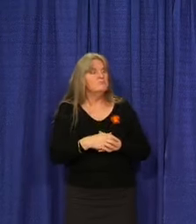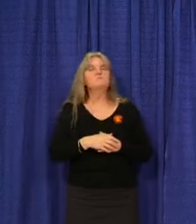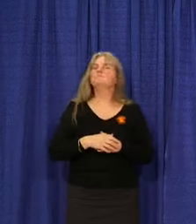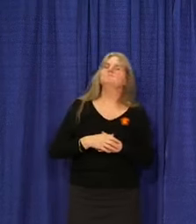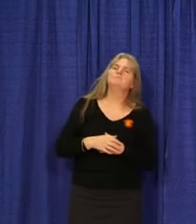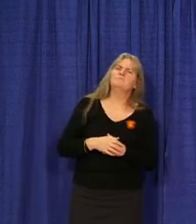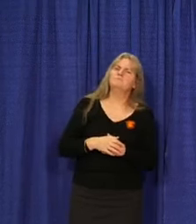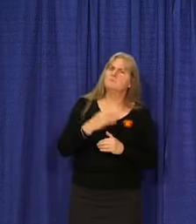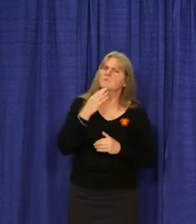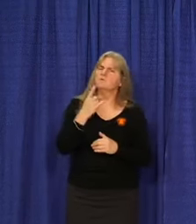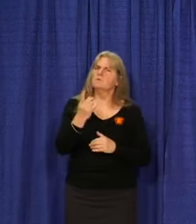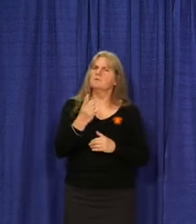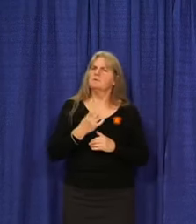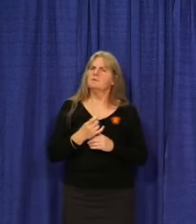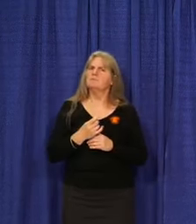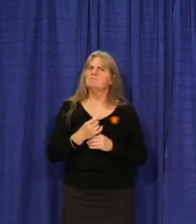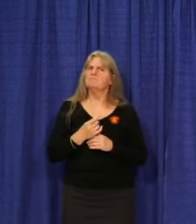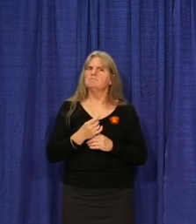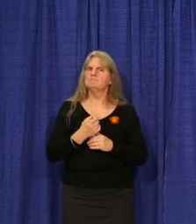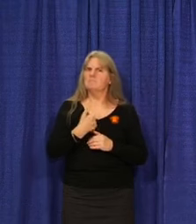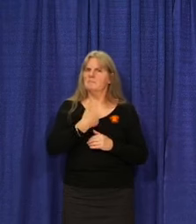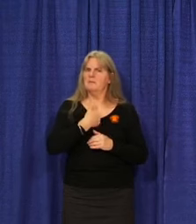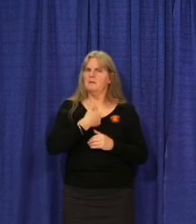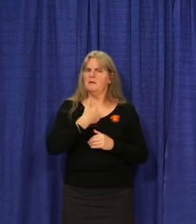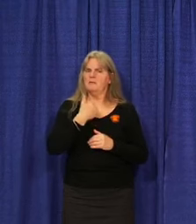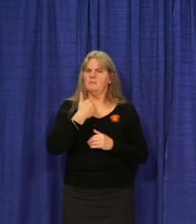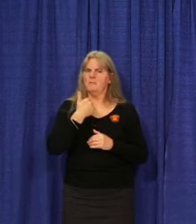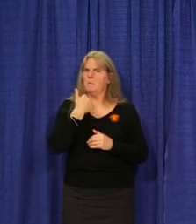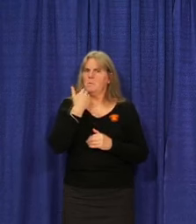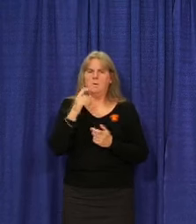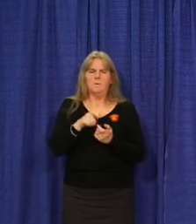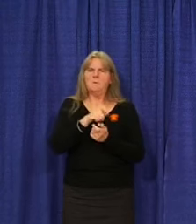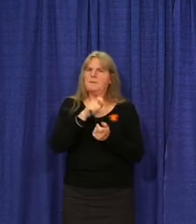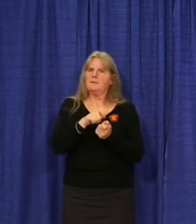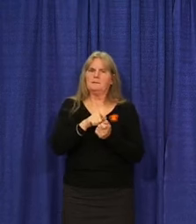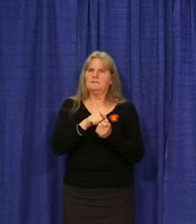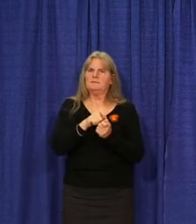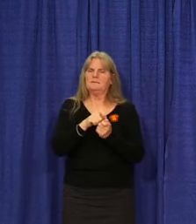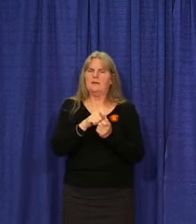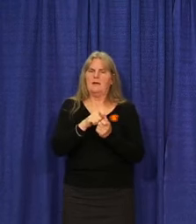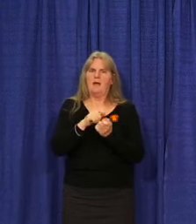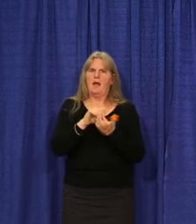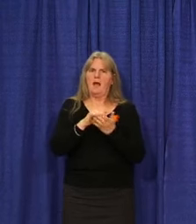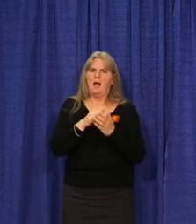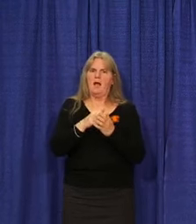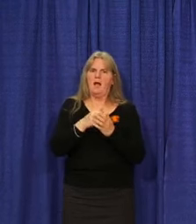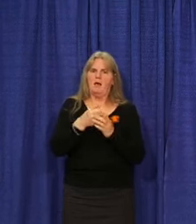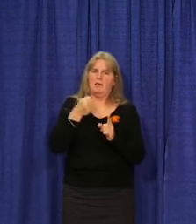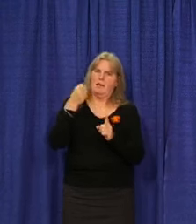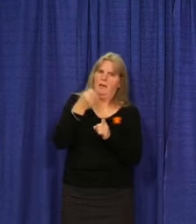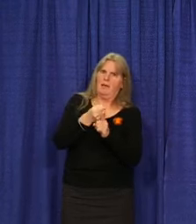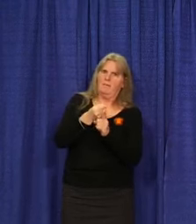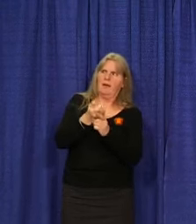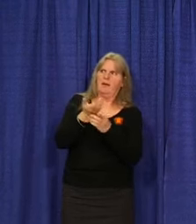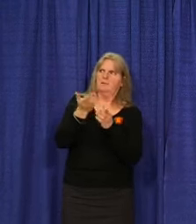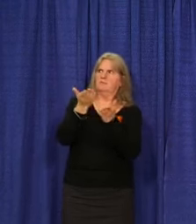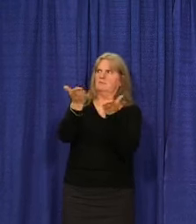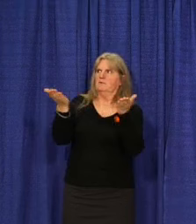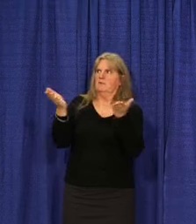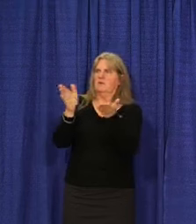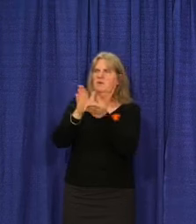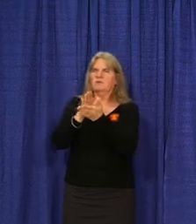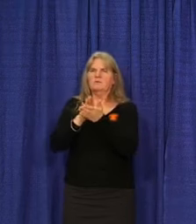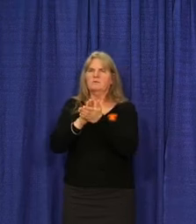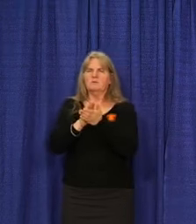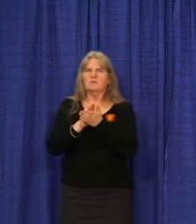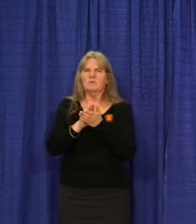Yeah, it's a really good question. I don't have the data on the impact yet. Of course, I'm very interested in that. I think it may